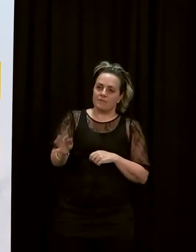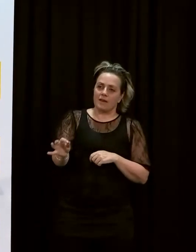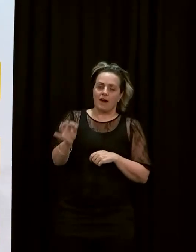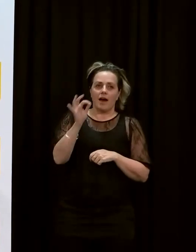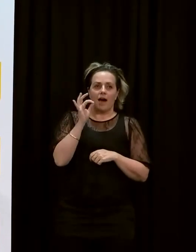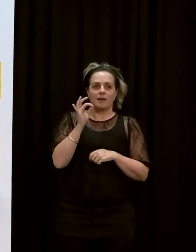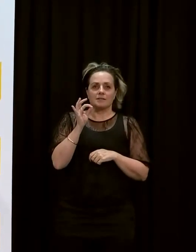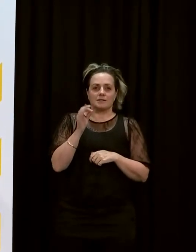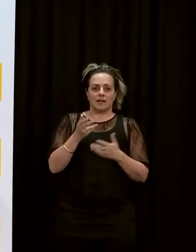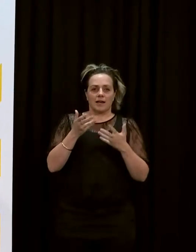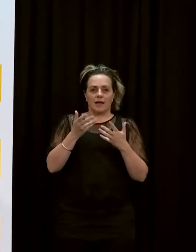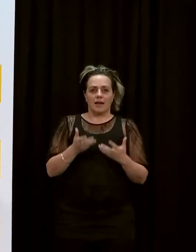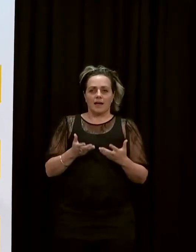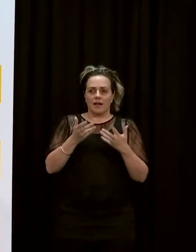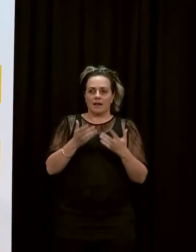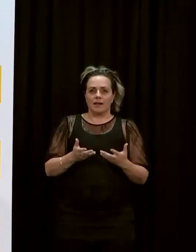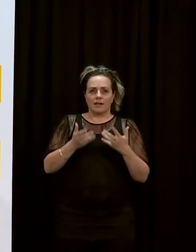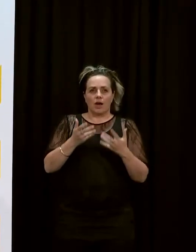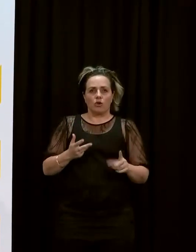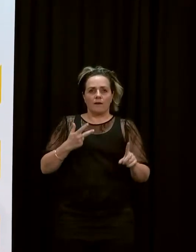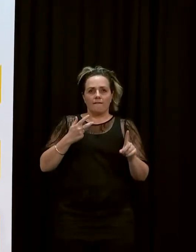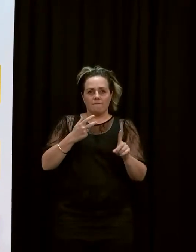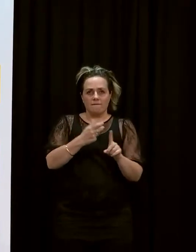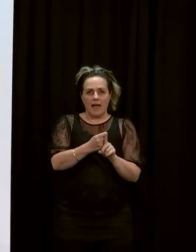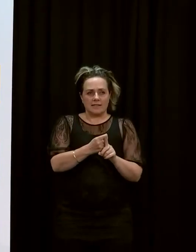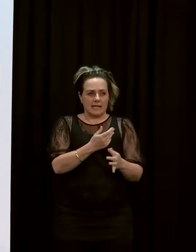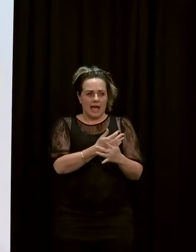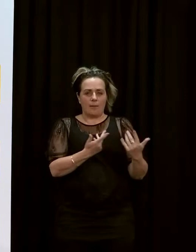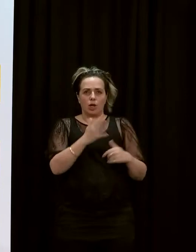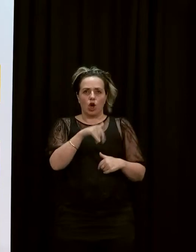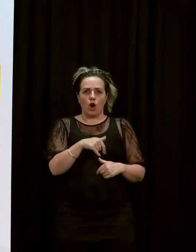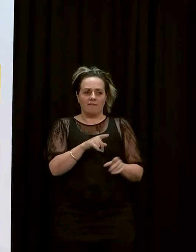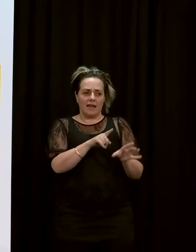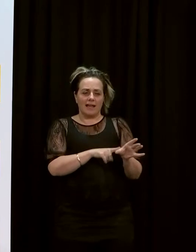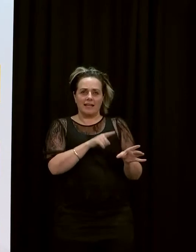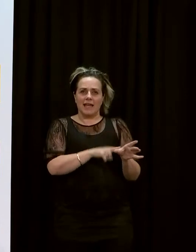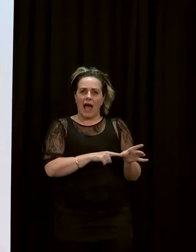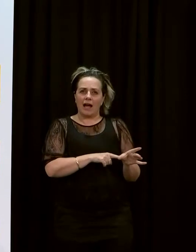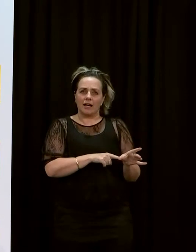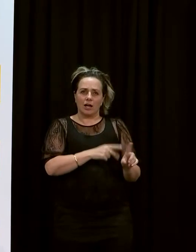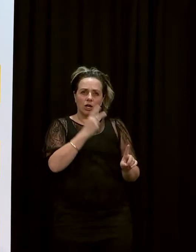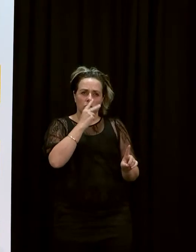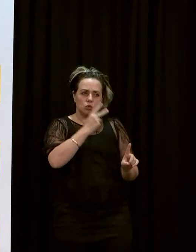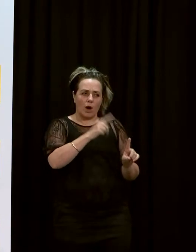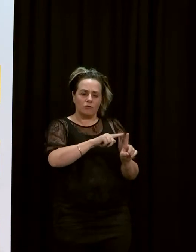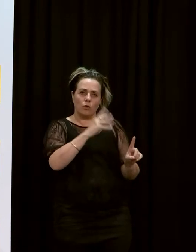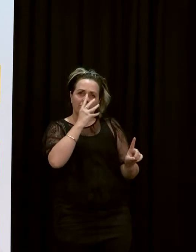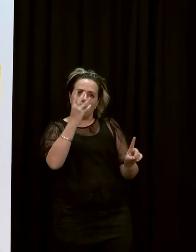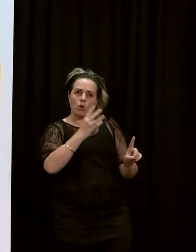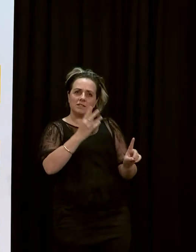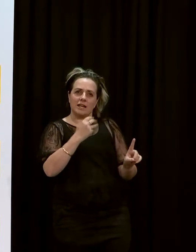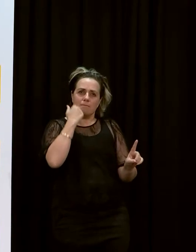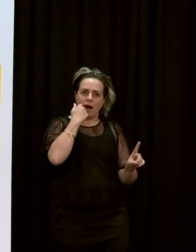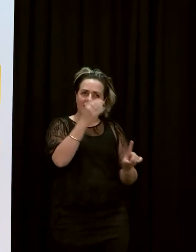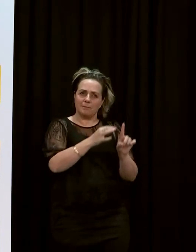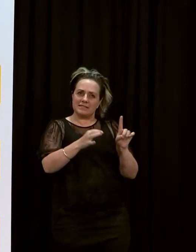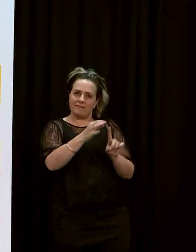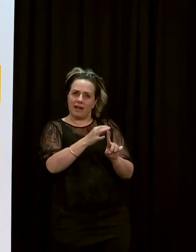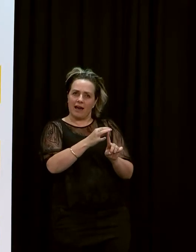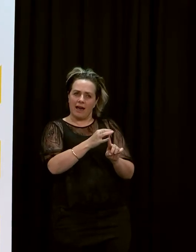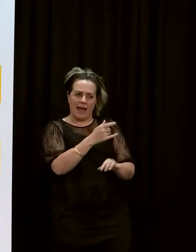VAX 1-2 dose rates are for young Māori and young Pacifica 12 to 14 in Southern Waikato? You want the overall